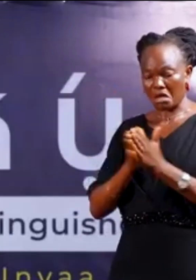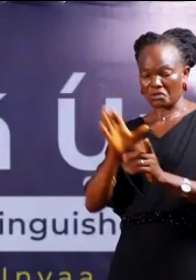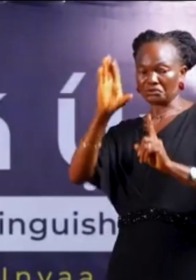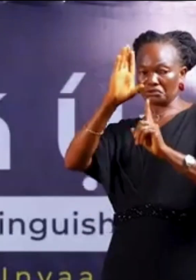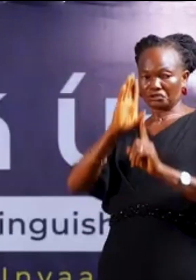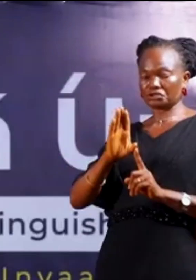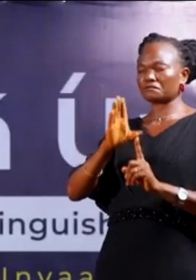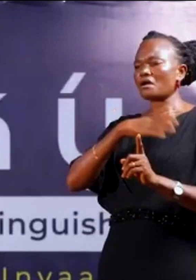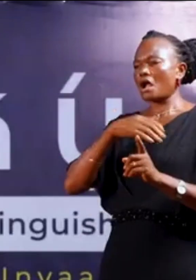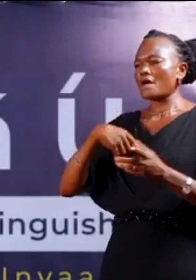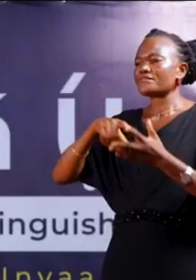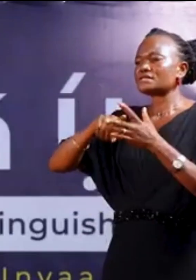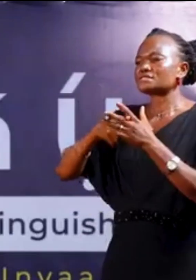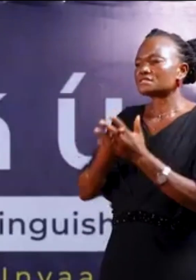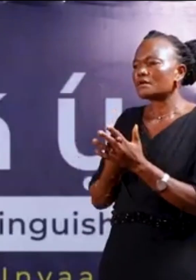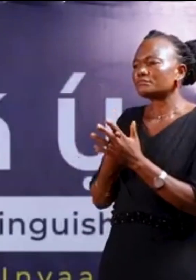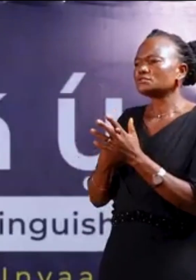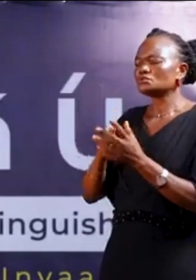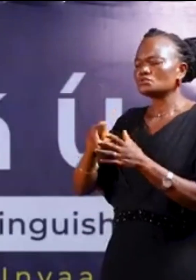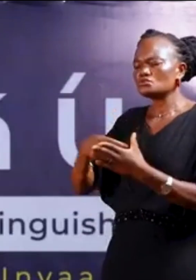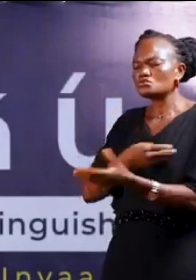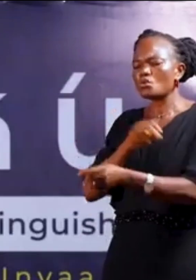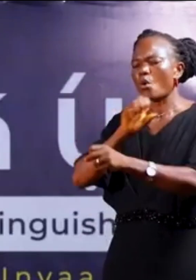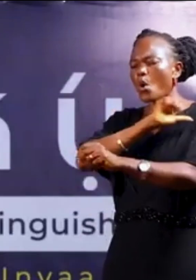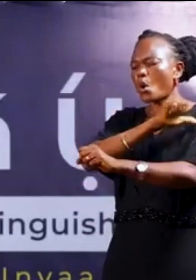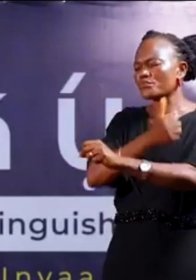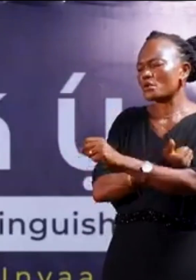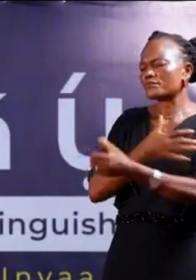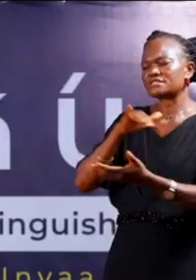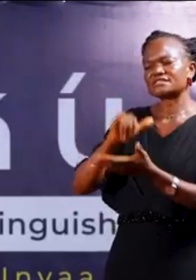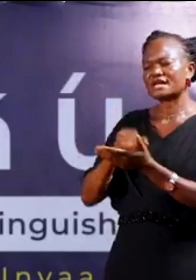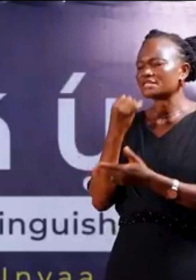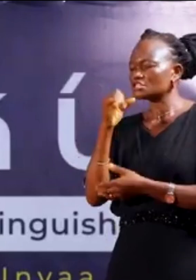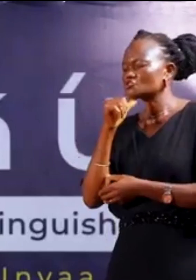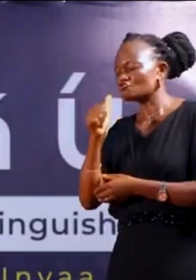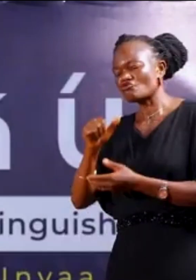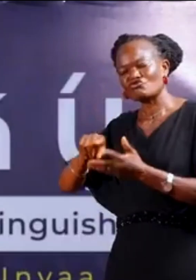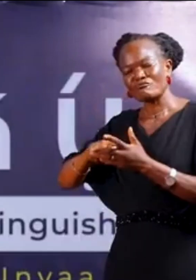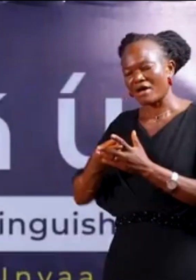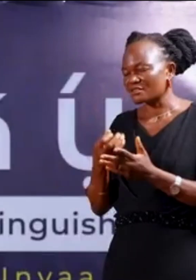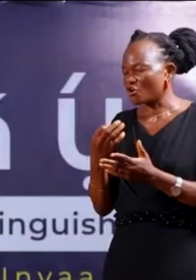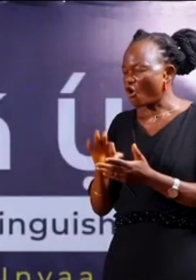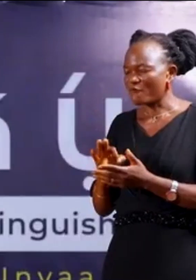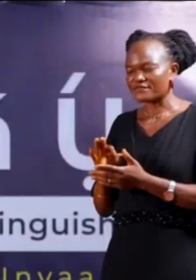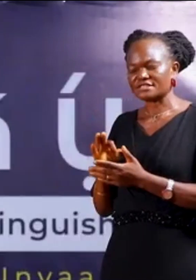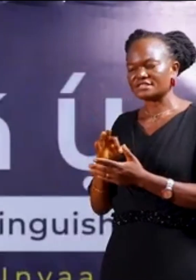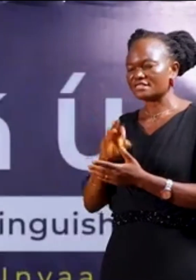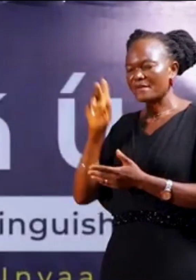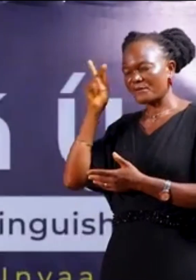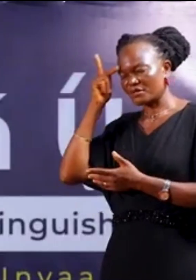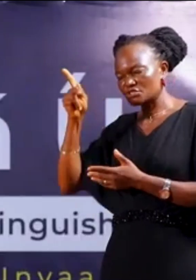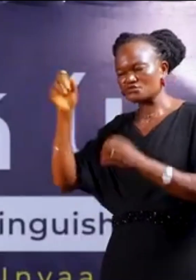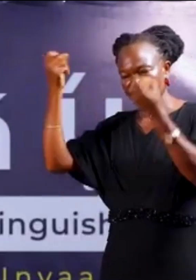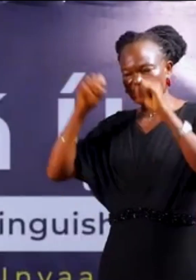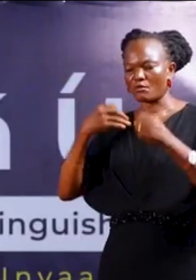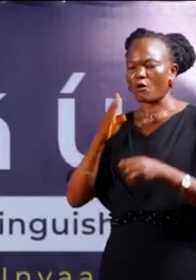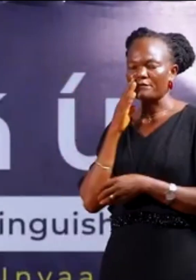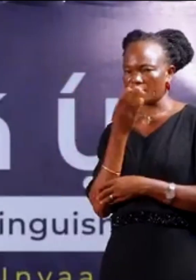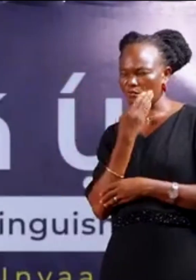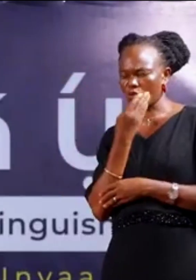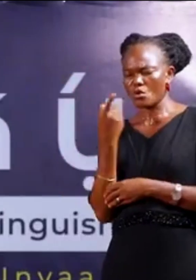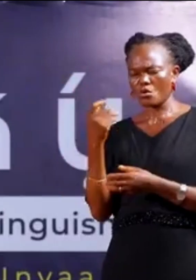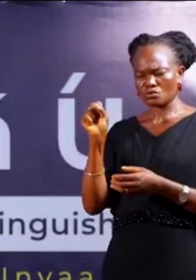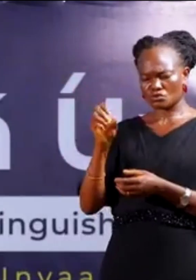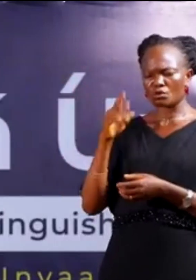And they are establishing new forms of authority that is not part of indigenous political systems and structures. So the